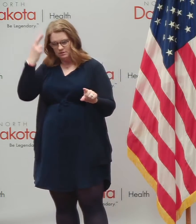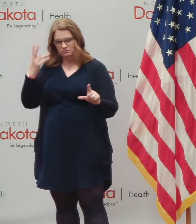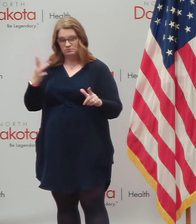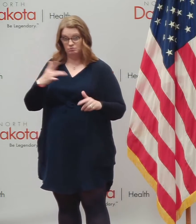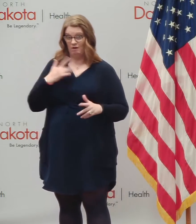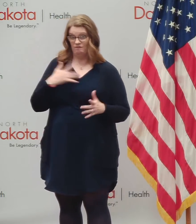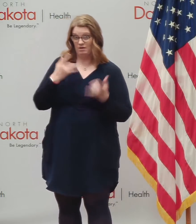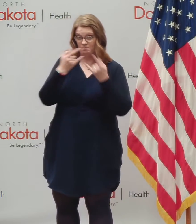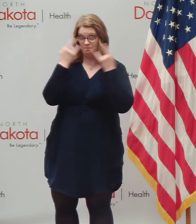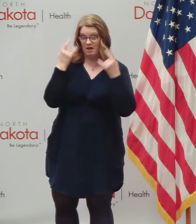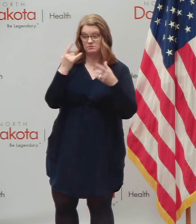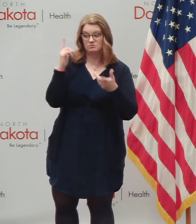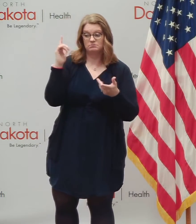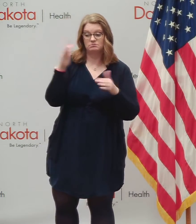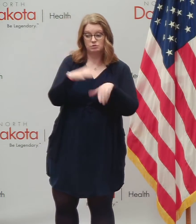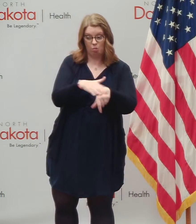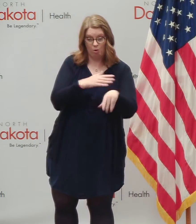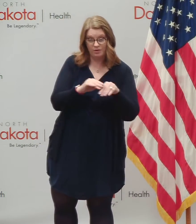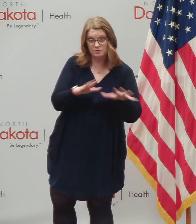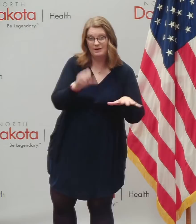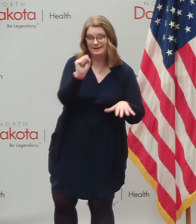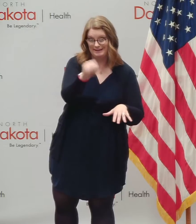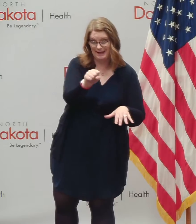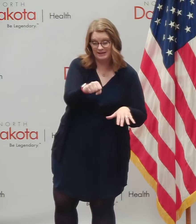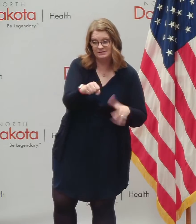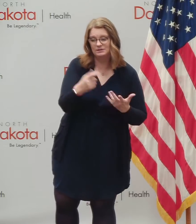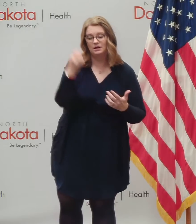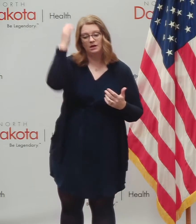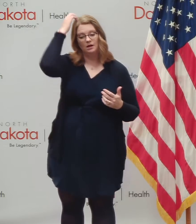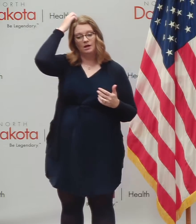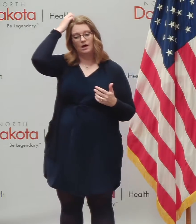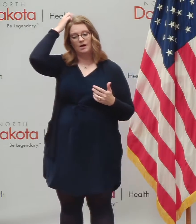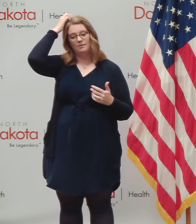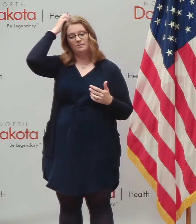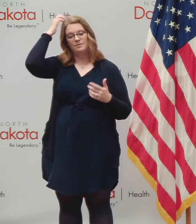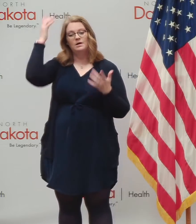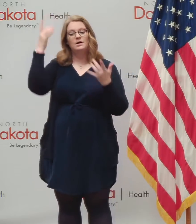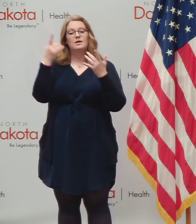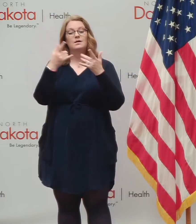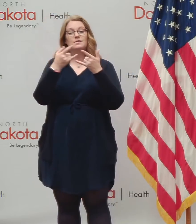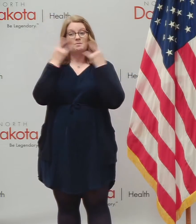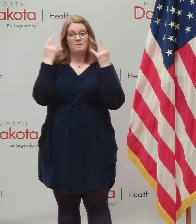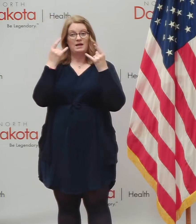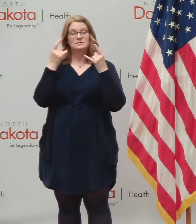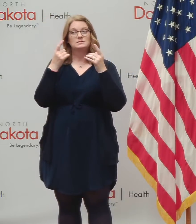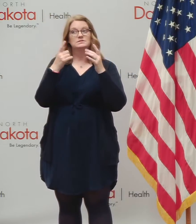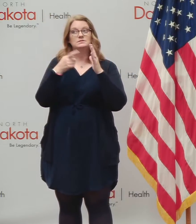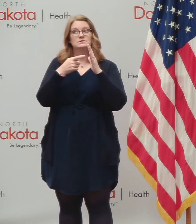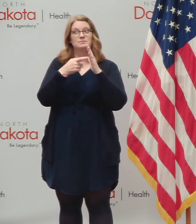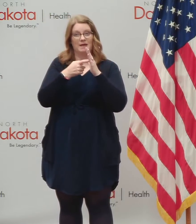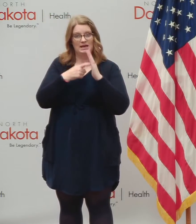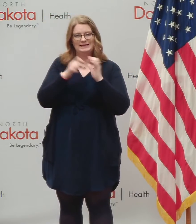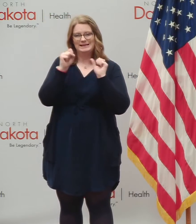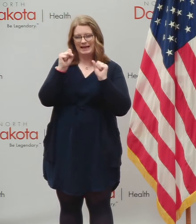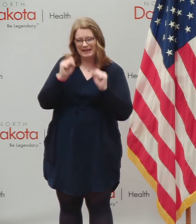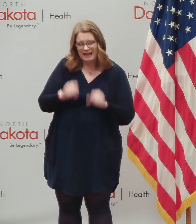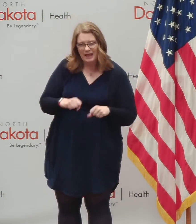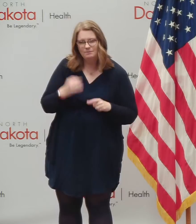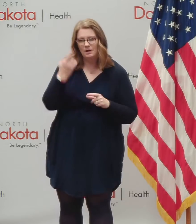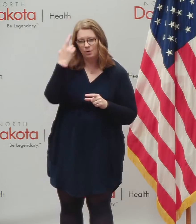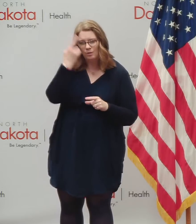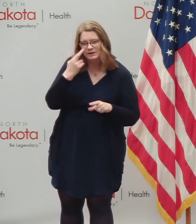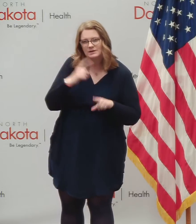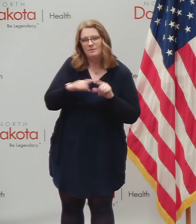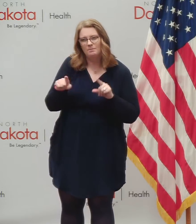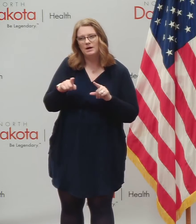I think mask mandates can be at times correlated to that, what you're showing, but it may not have been the cause of the slowing of the spread. It's